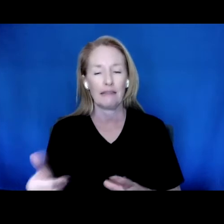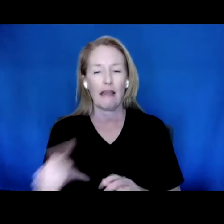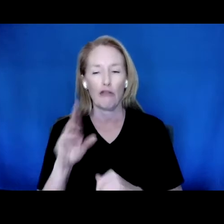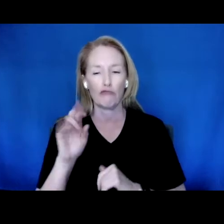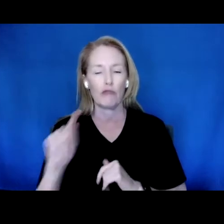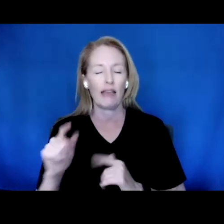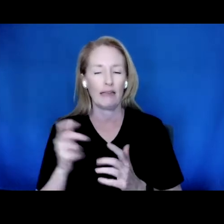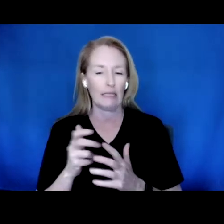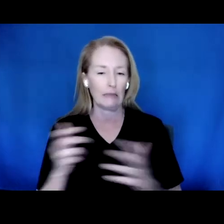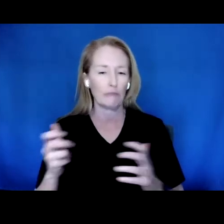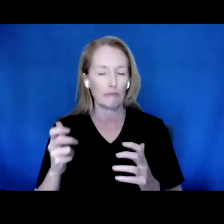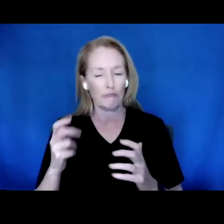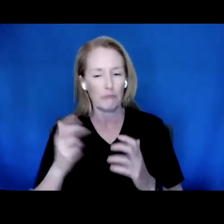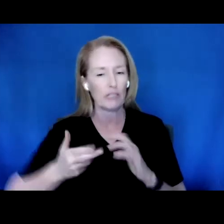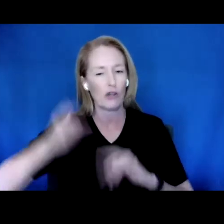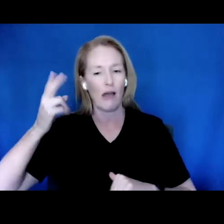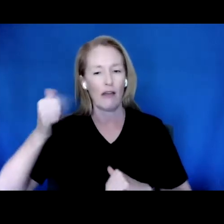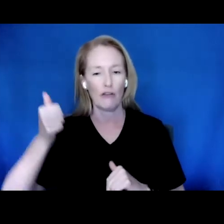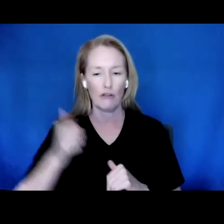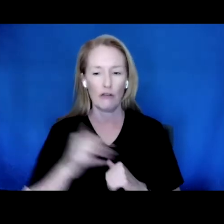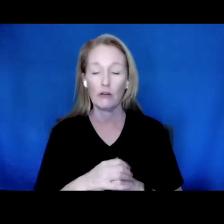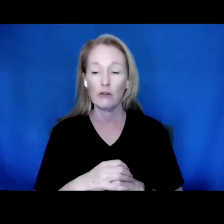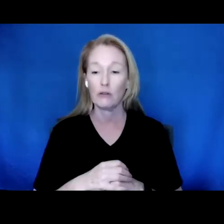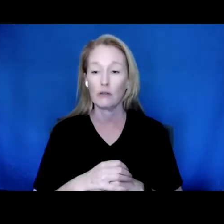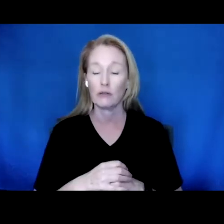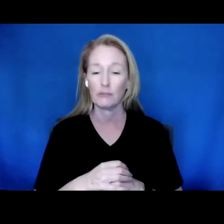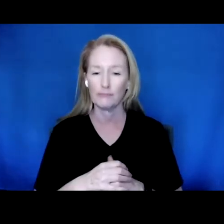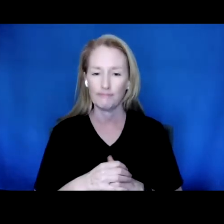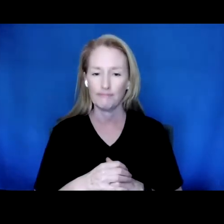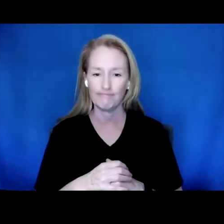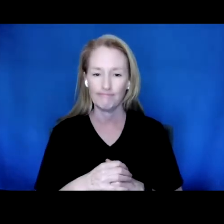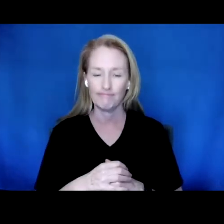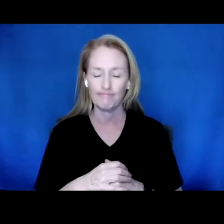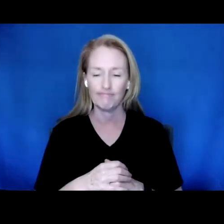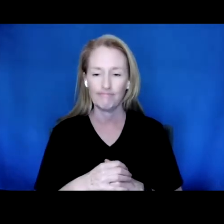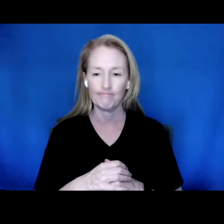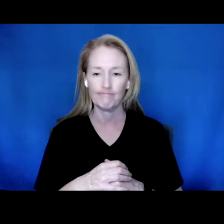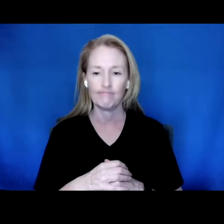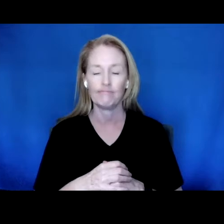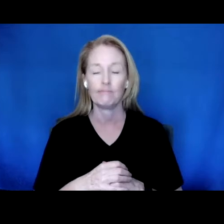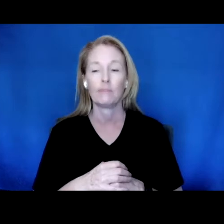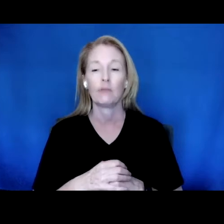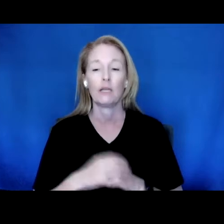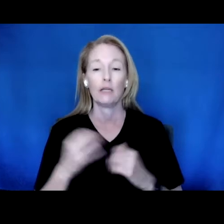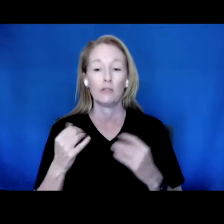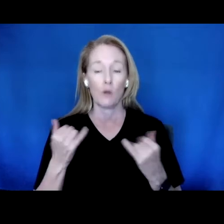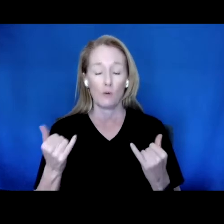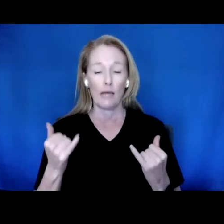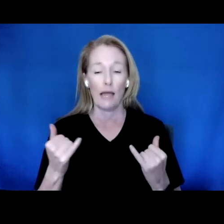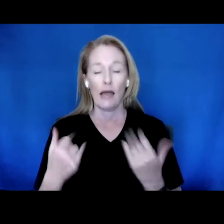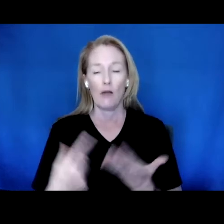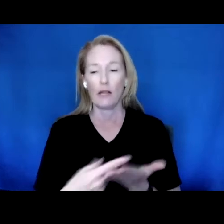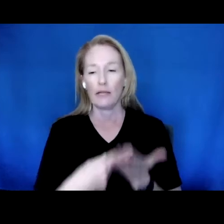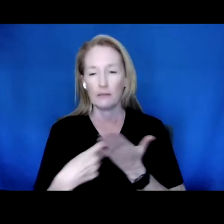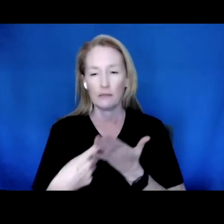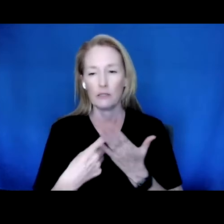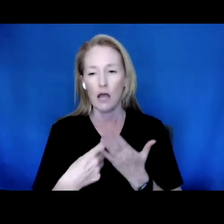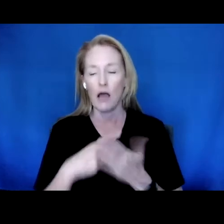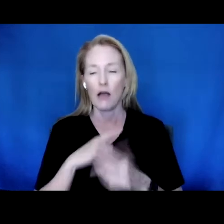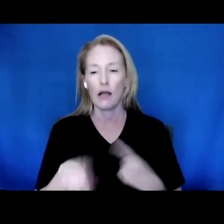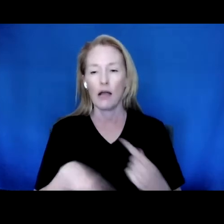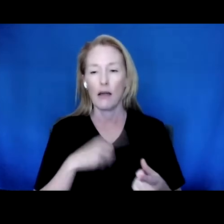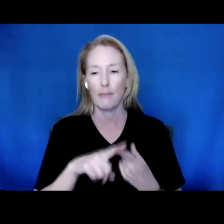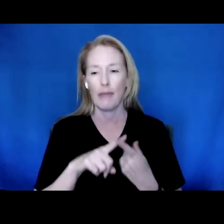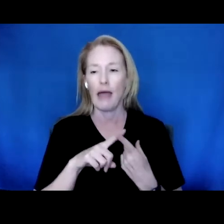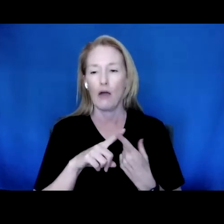So now that I have you thinking about mortality rates, let's discuss what a perinatal periods of risk analysis is and why